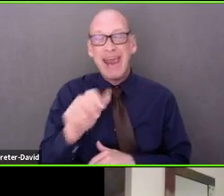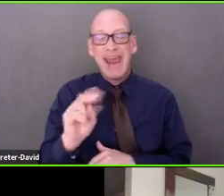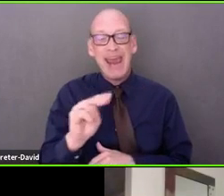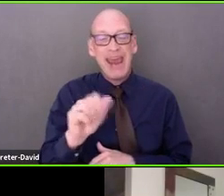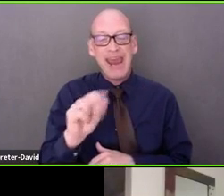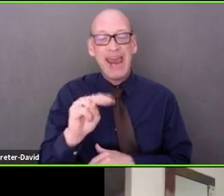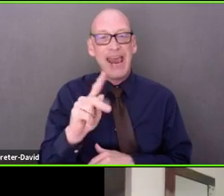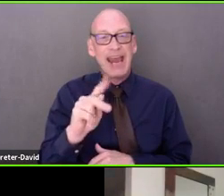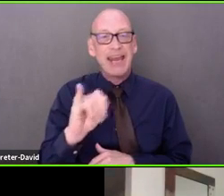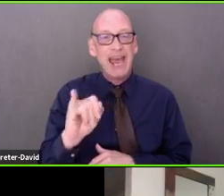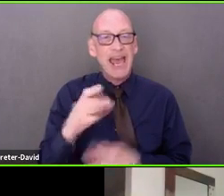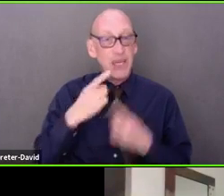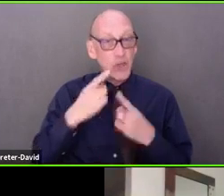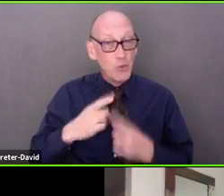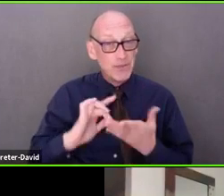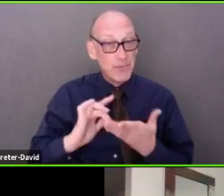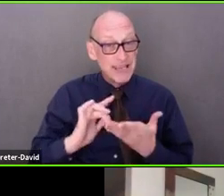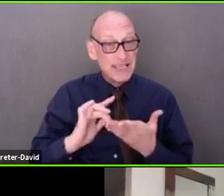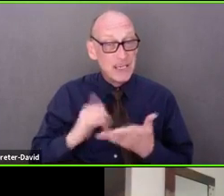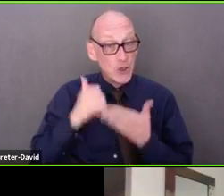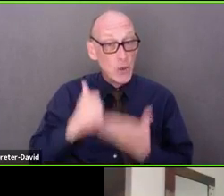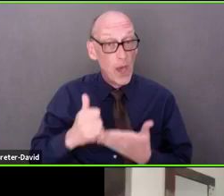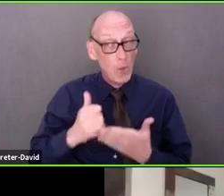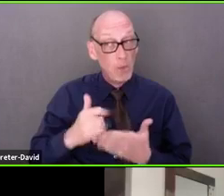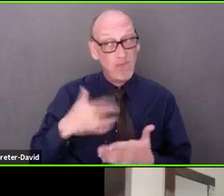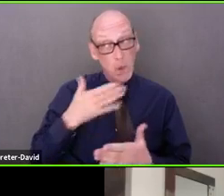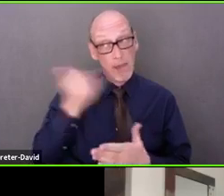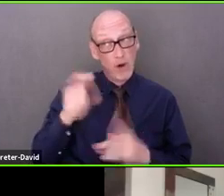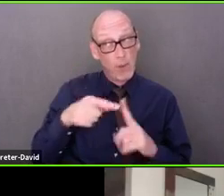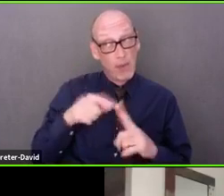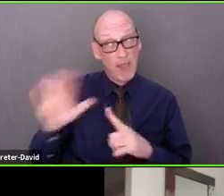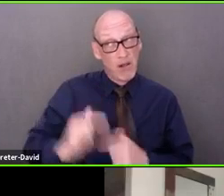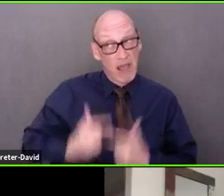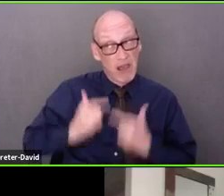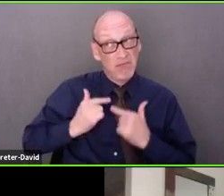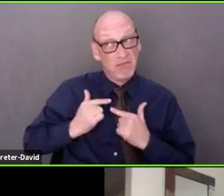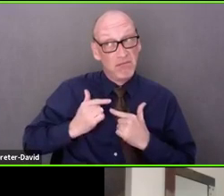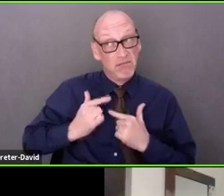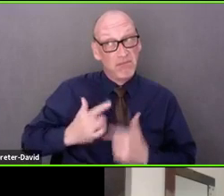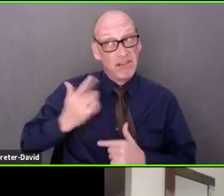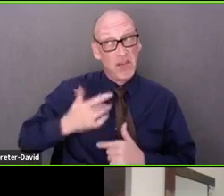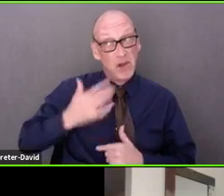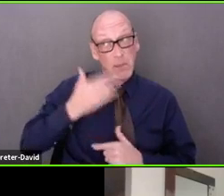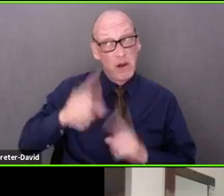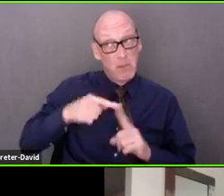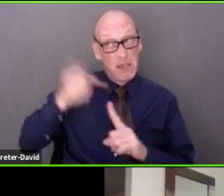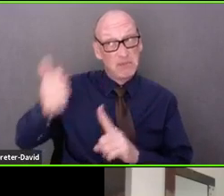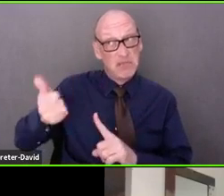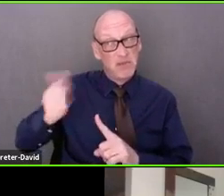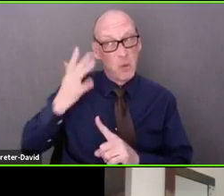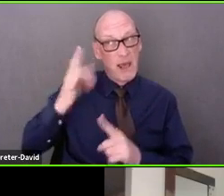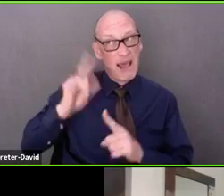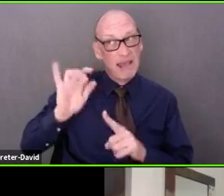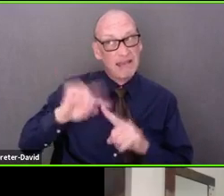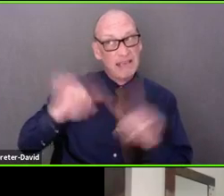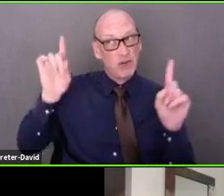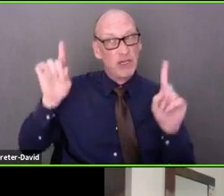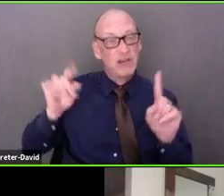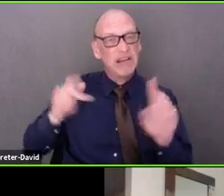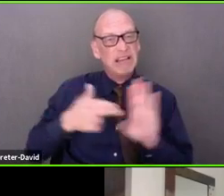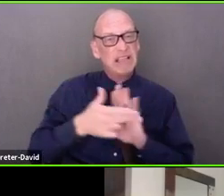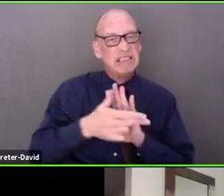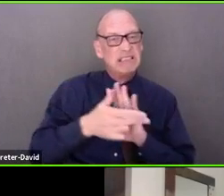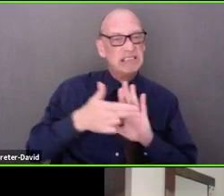feel better about their life and themselves, then why is that different? So I think stigma